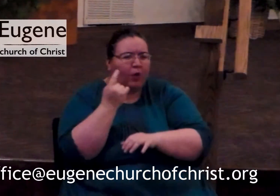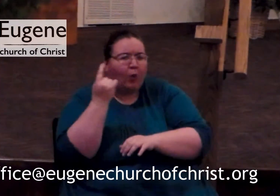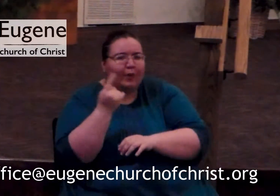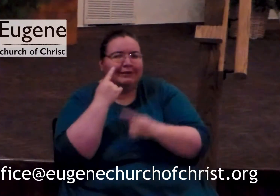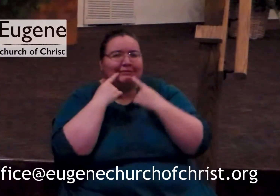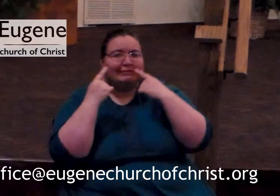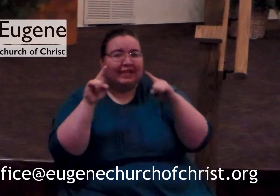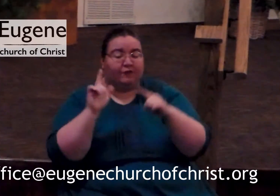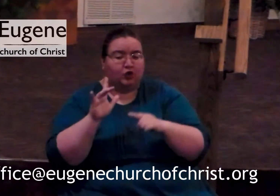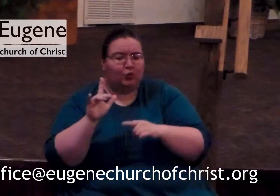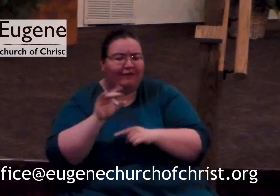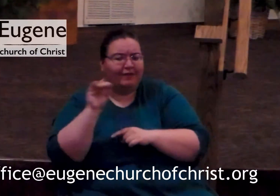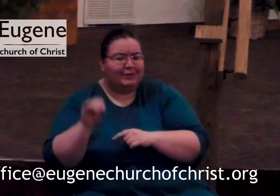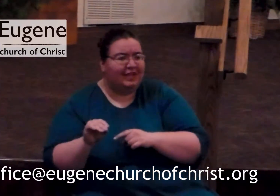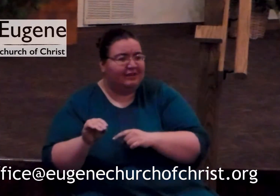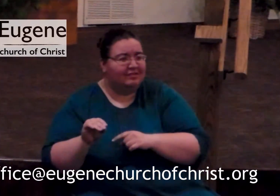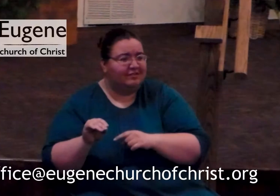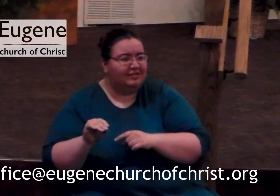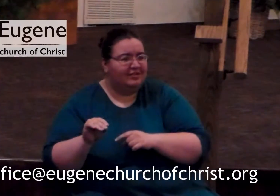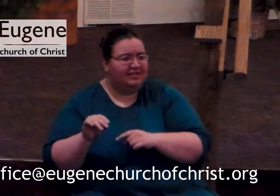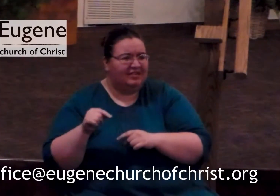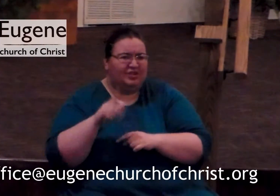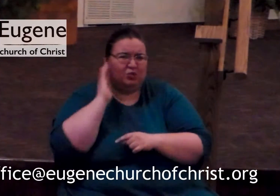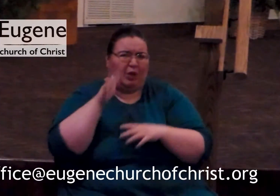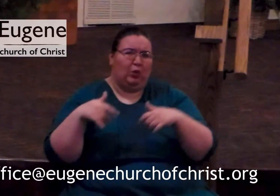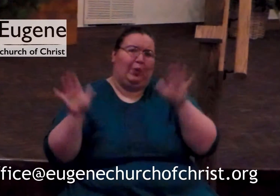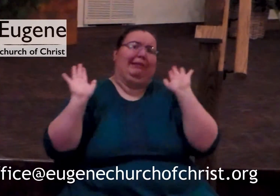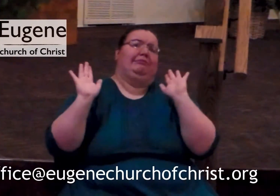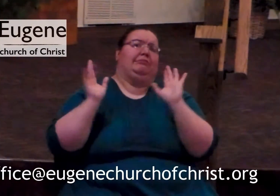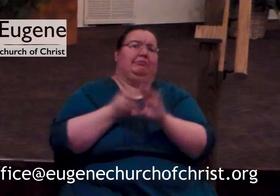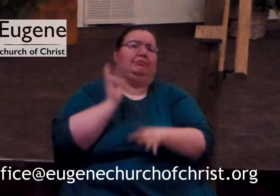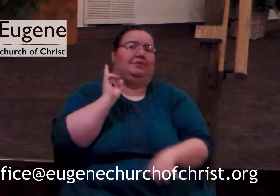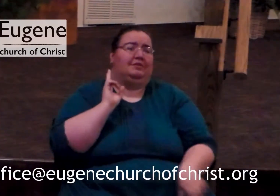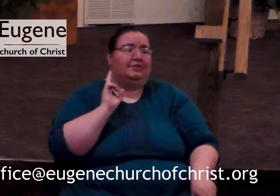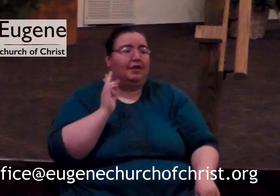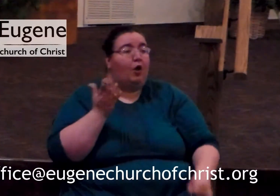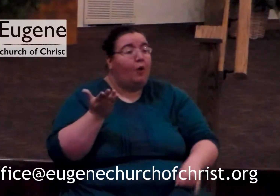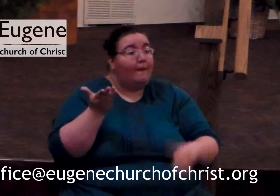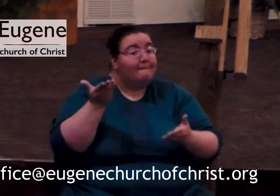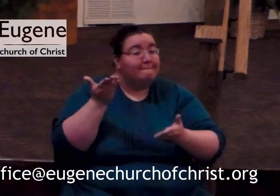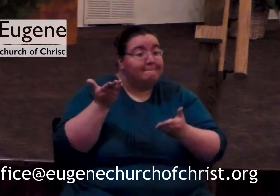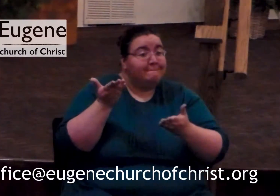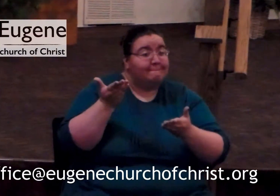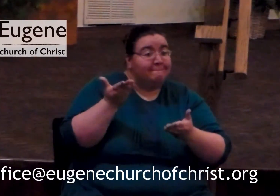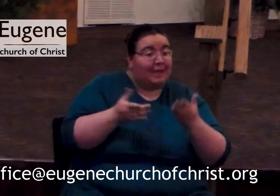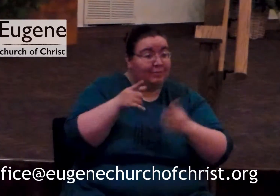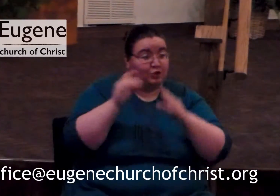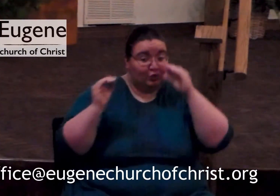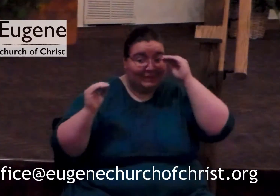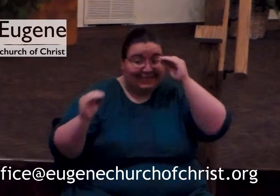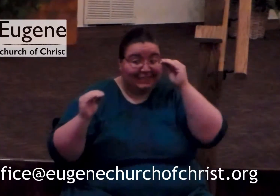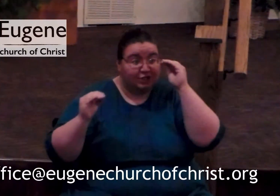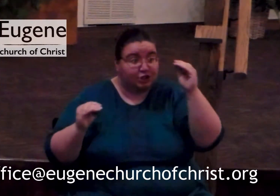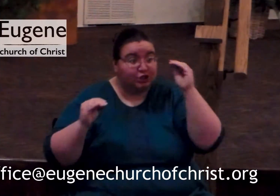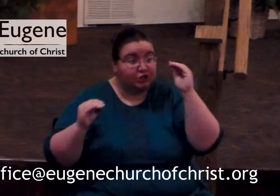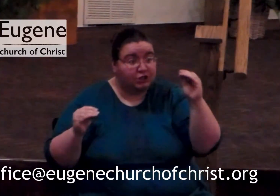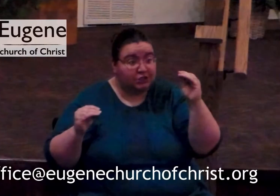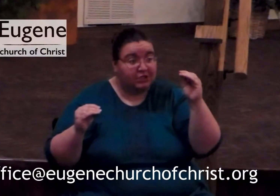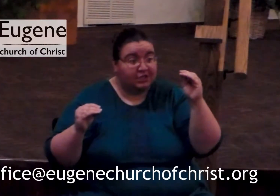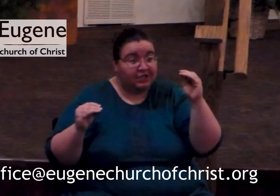If you guys teach music and teach band, if they only start to get things about 25% of the time, you probably go home hitting your head against the wall for a